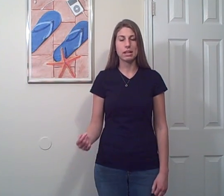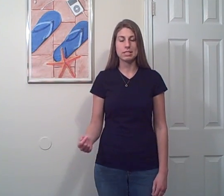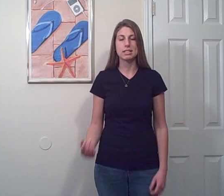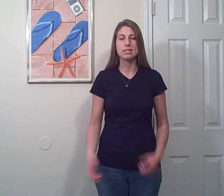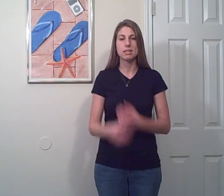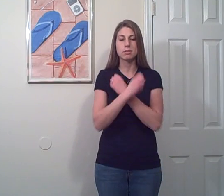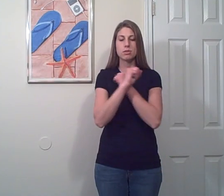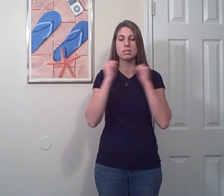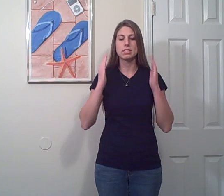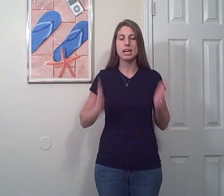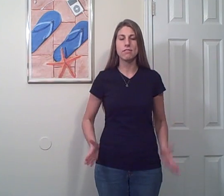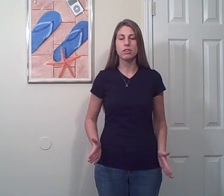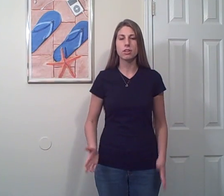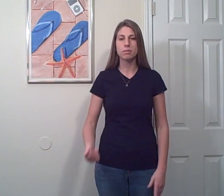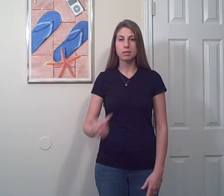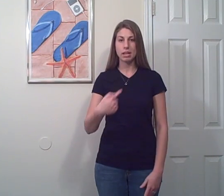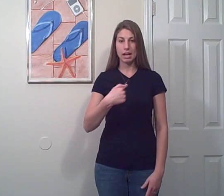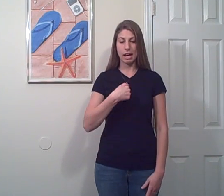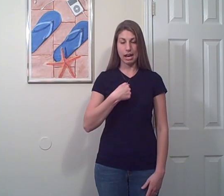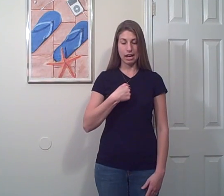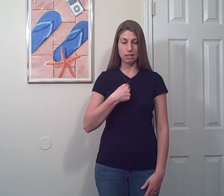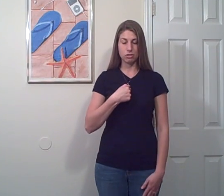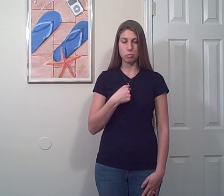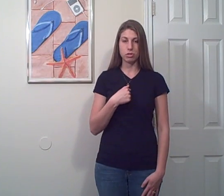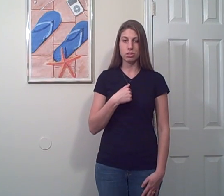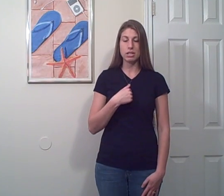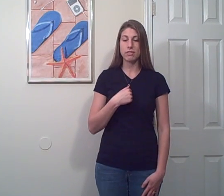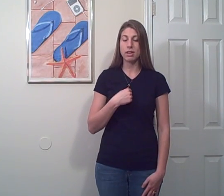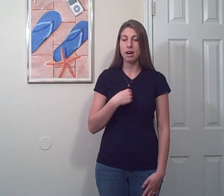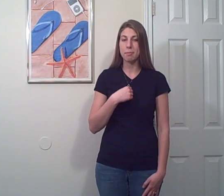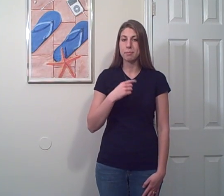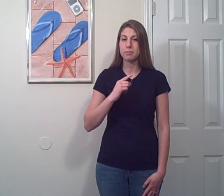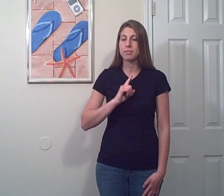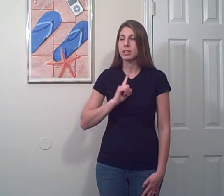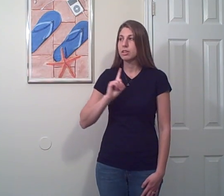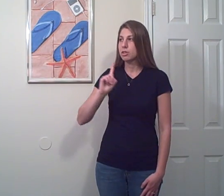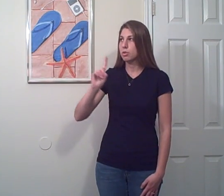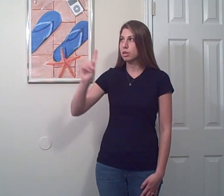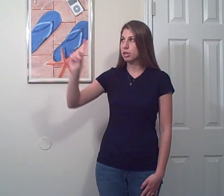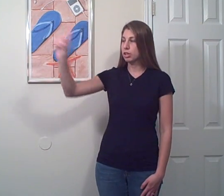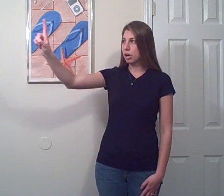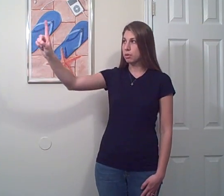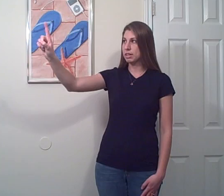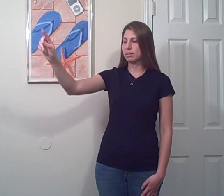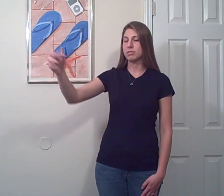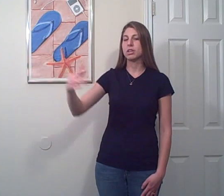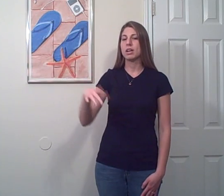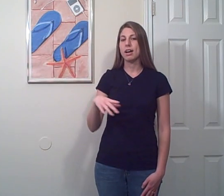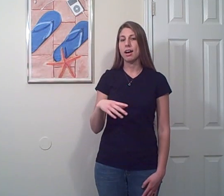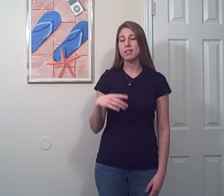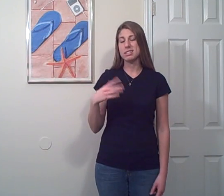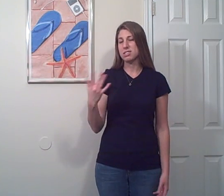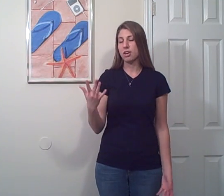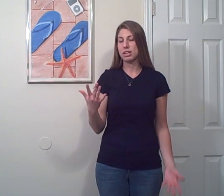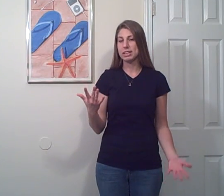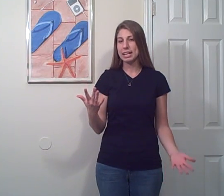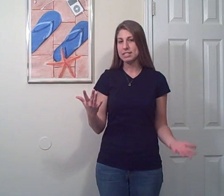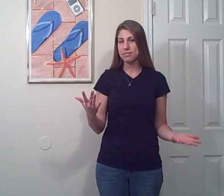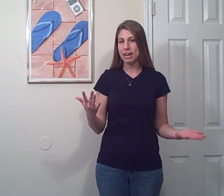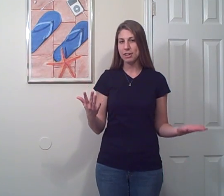sense to them. So Savior, I, just point yourself, come. We're going to go there. This is called a classifier. You